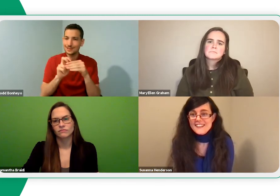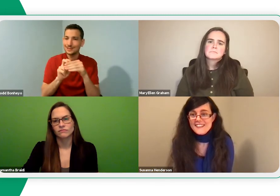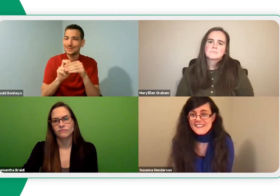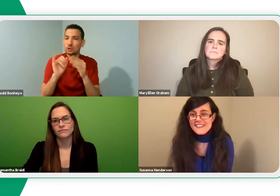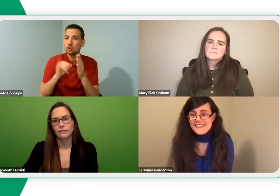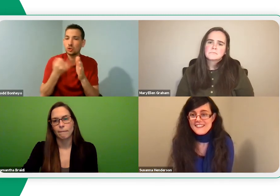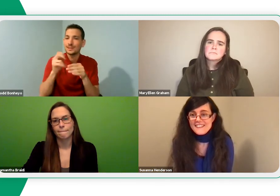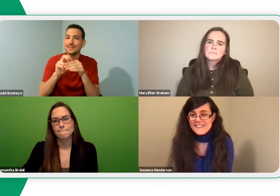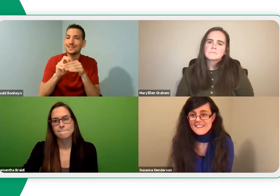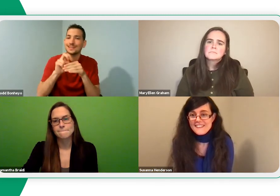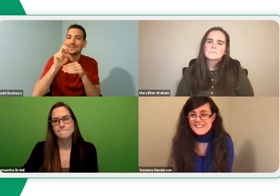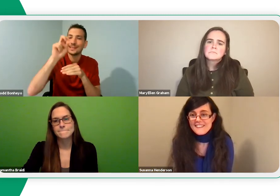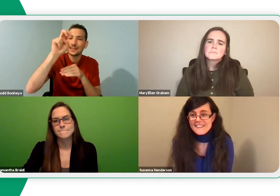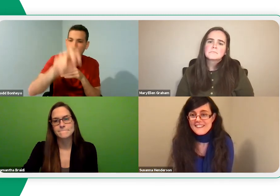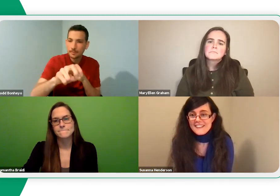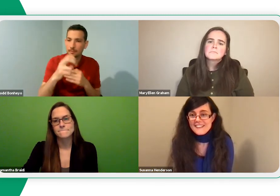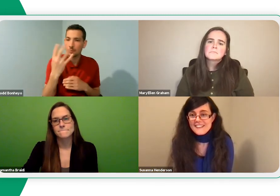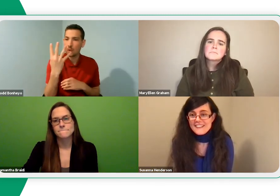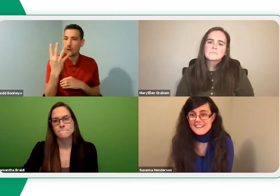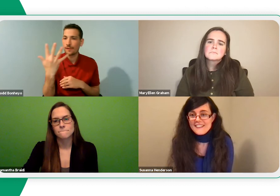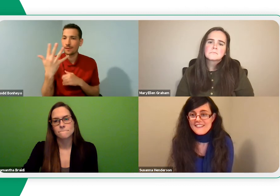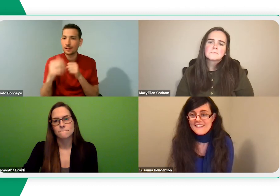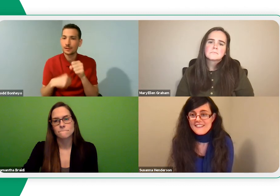to college, they,